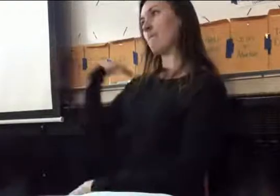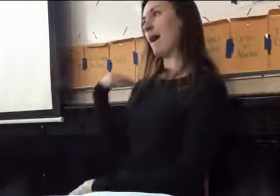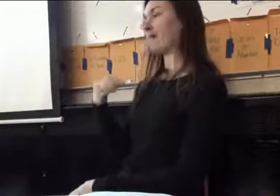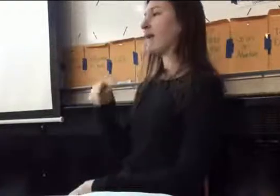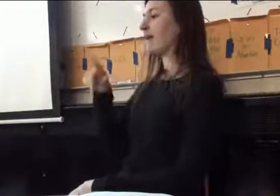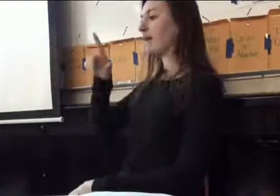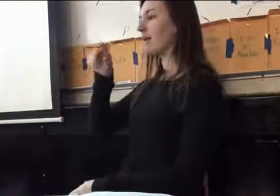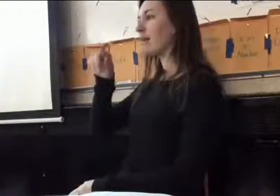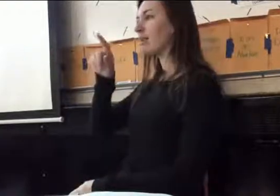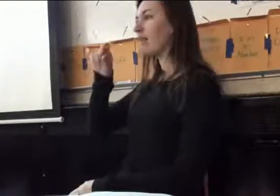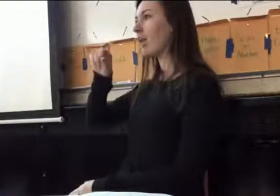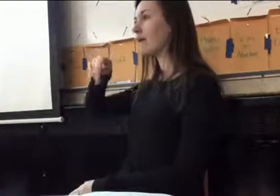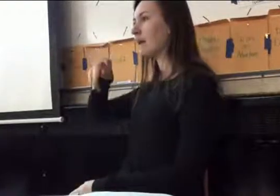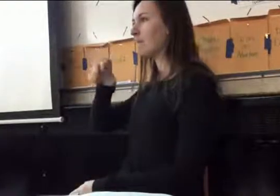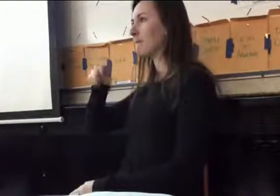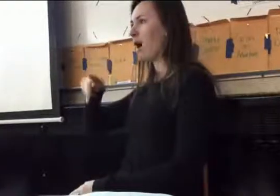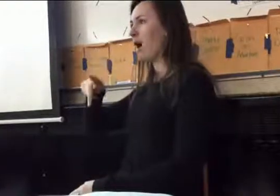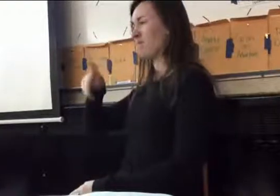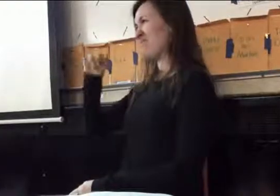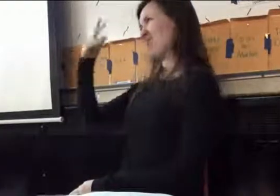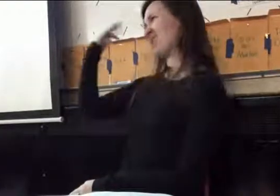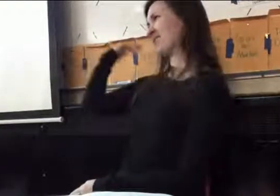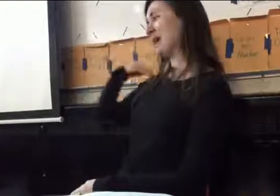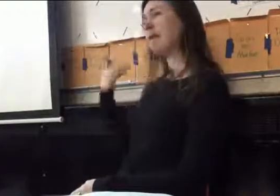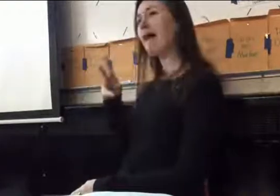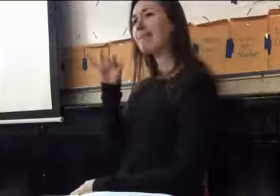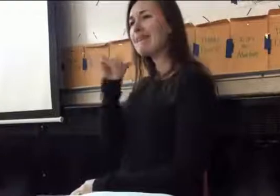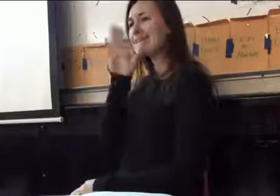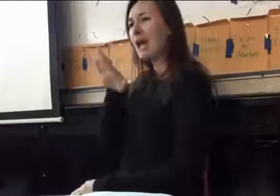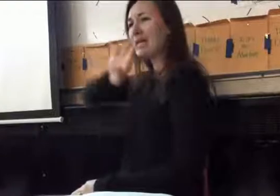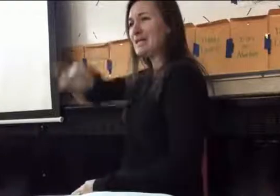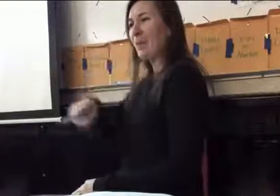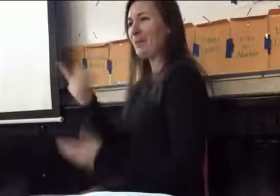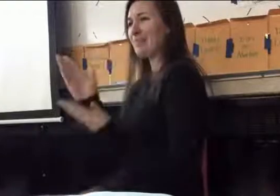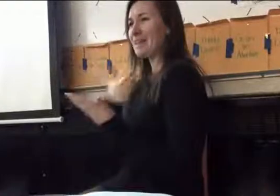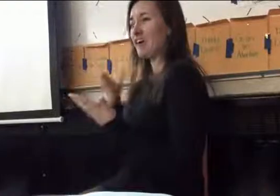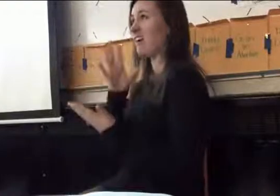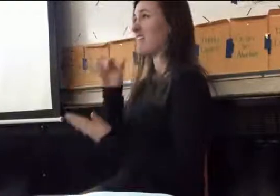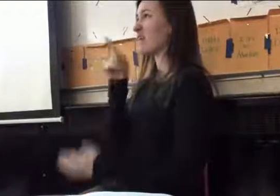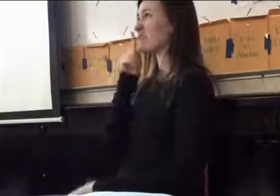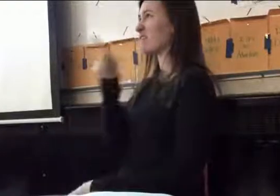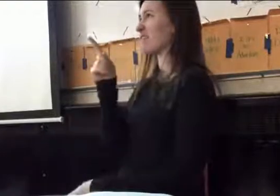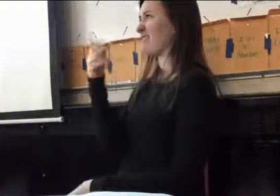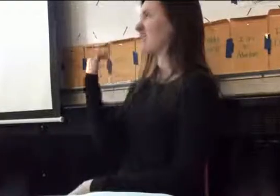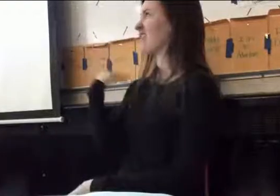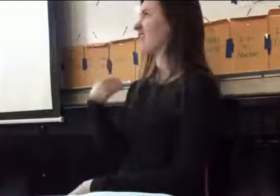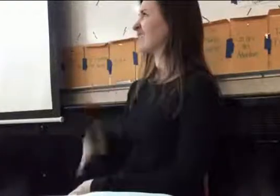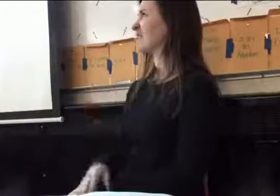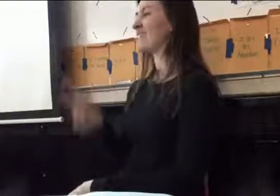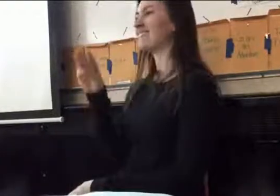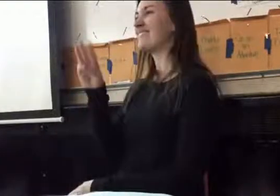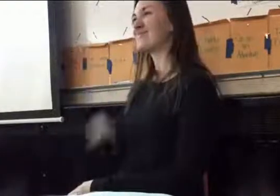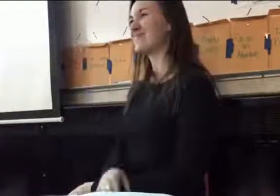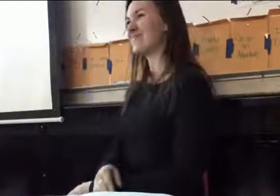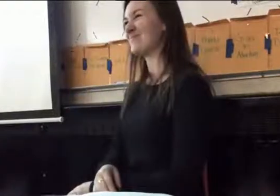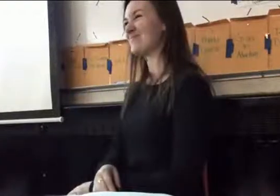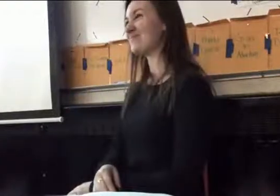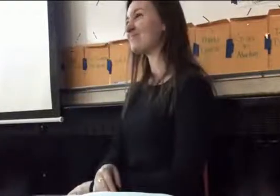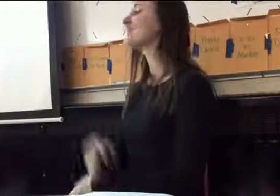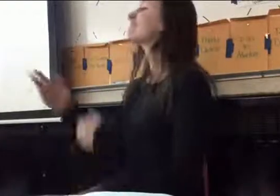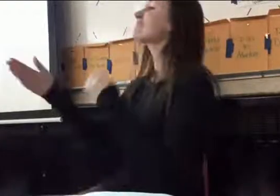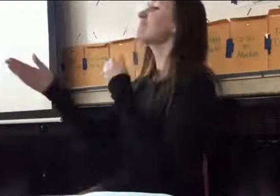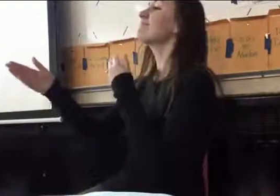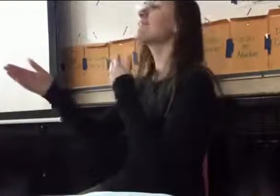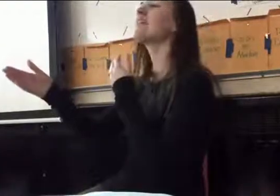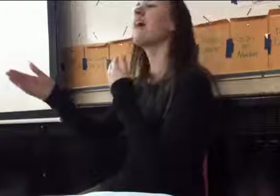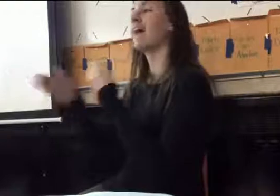not his last song. I know of other songs. Lollipop came out like when I was like only in second grade. So, all right. Anyways, let me